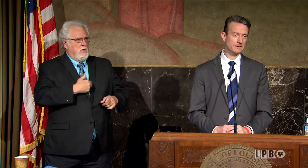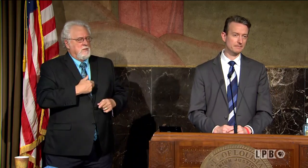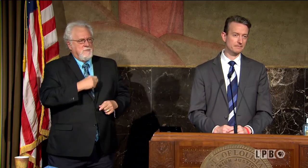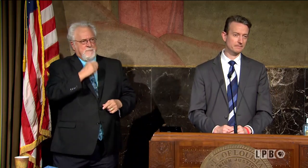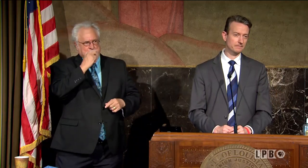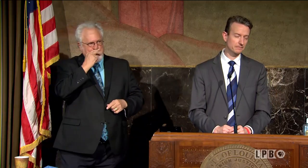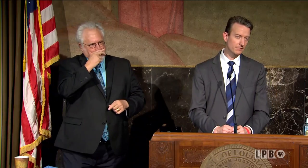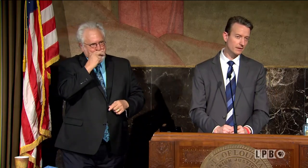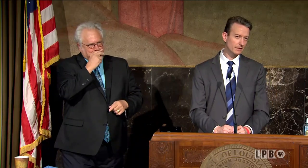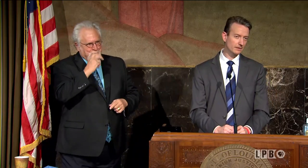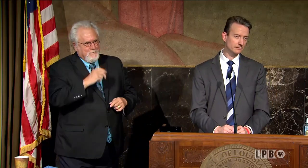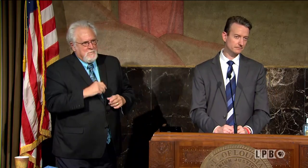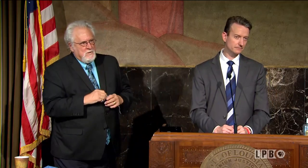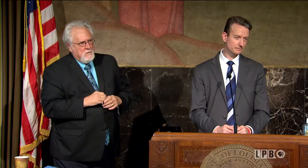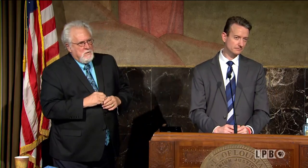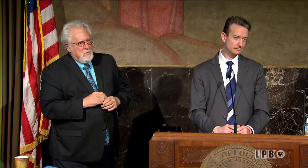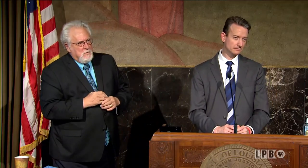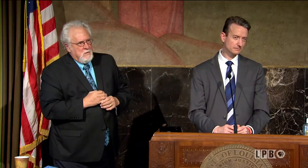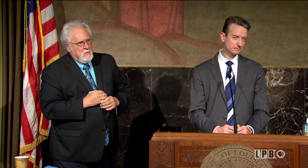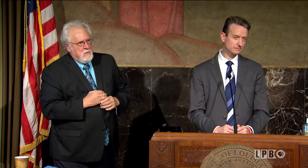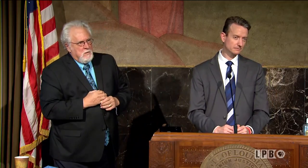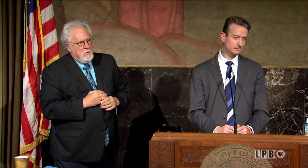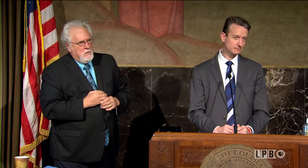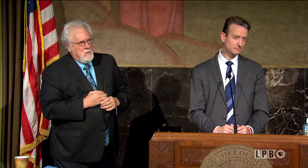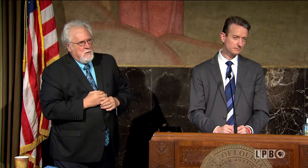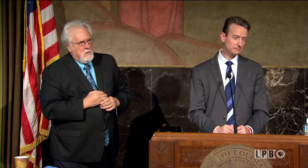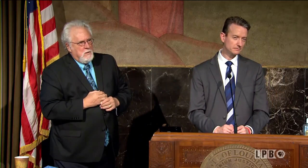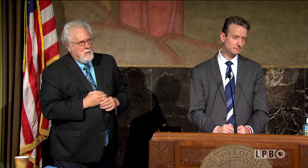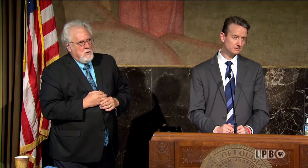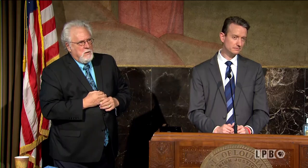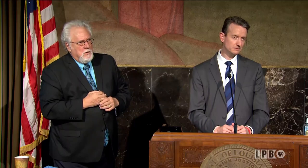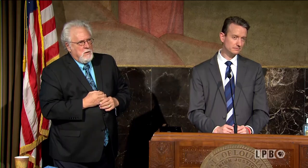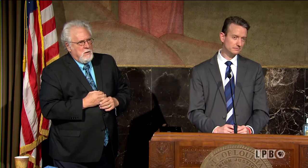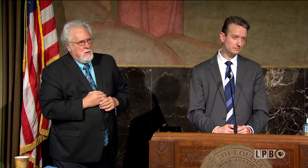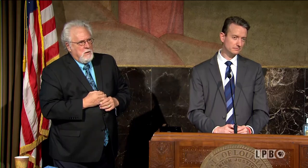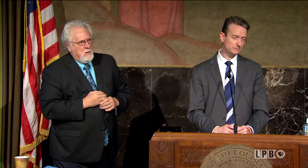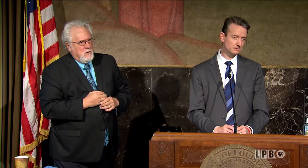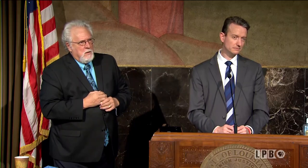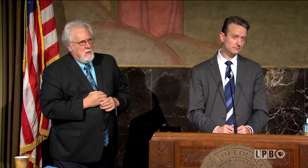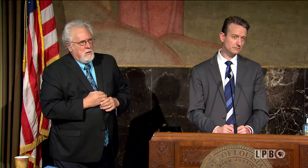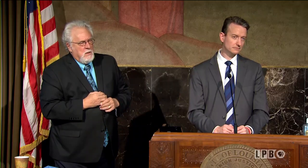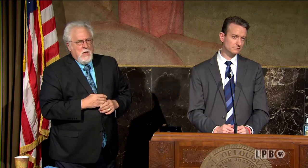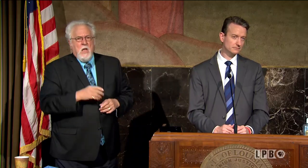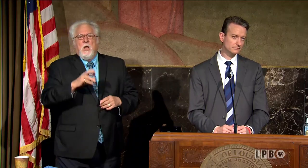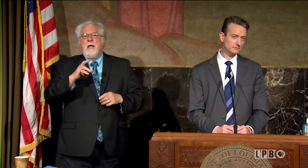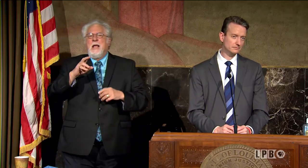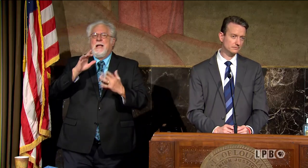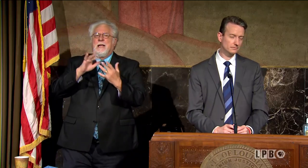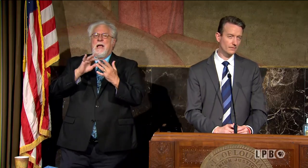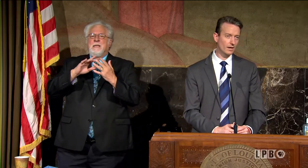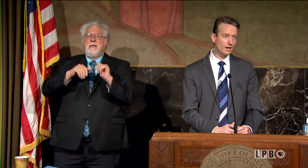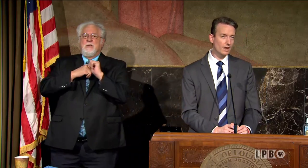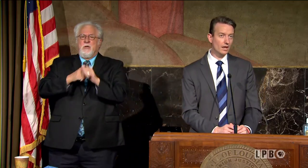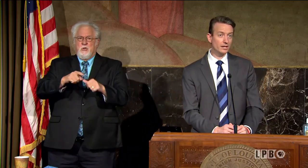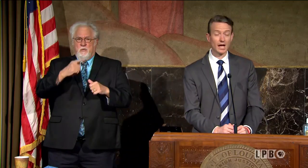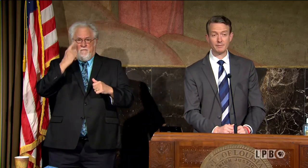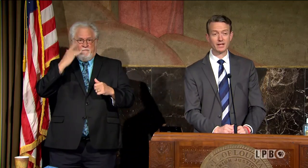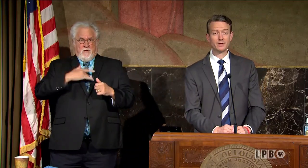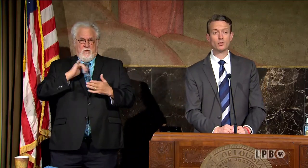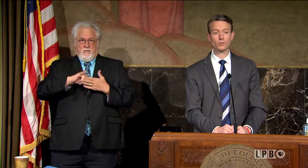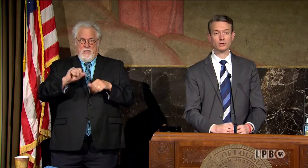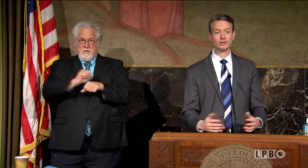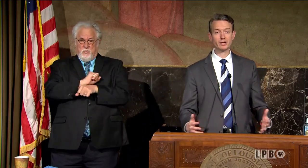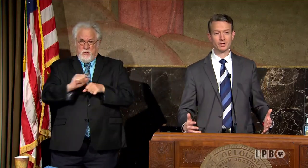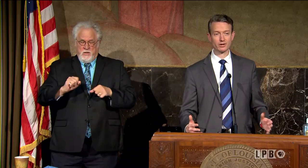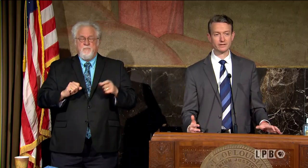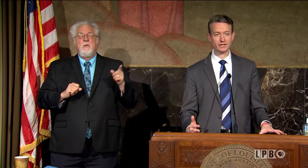the percentage of people that's been participating in contact tracing, and if you think that it's working, has it been successful or not? Yeah, I mean, I